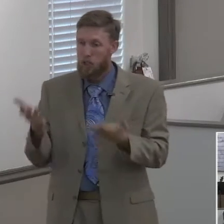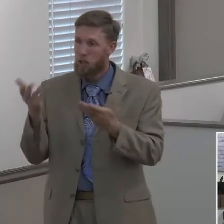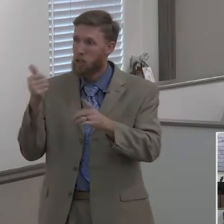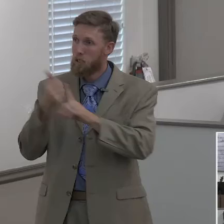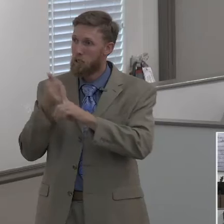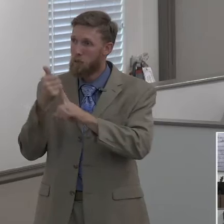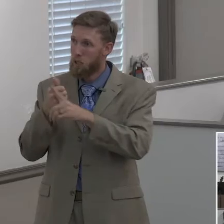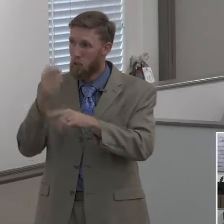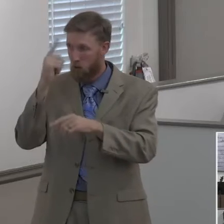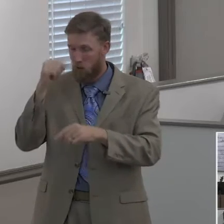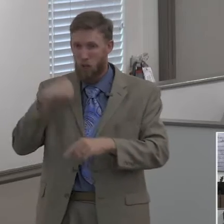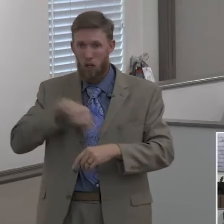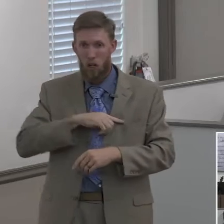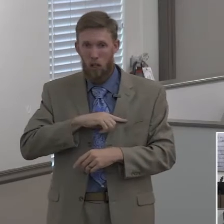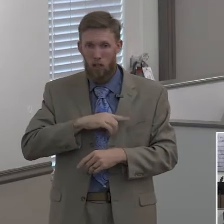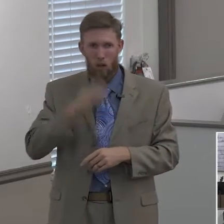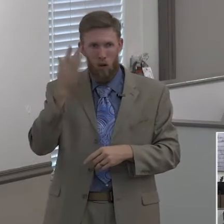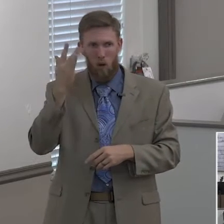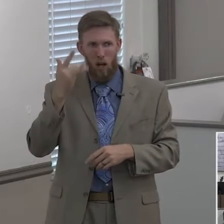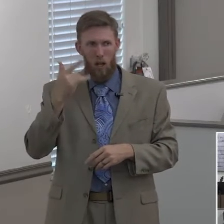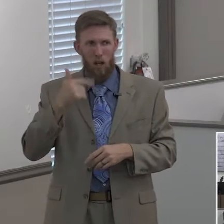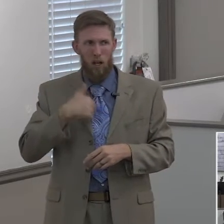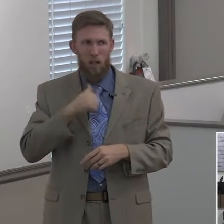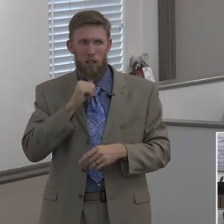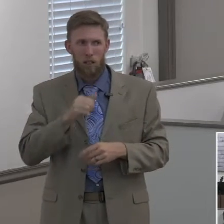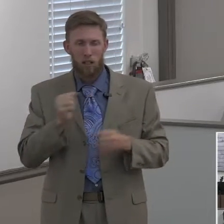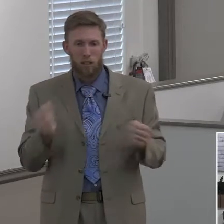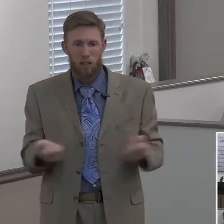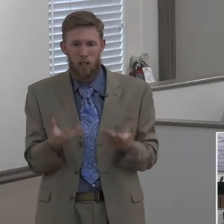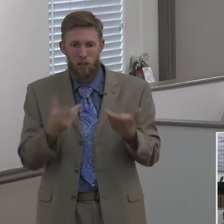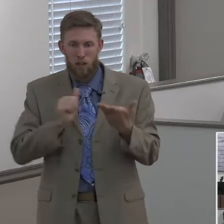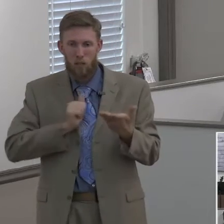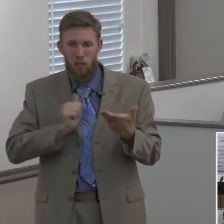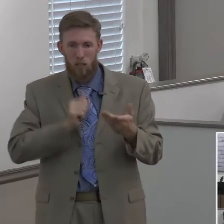Himself for us, so we should need to give ourselves to help others.